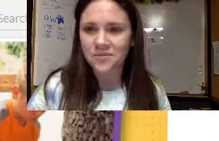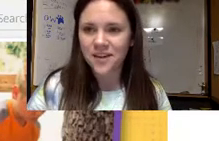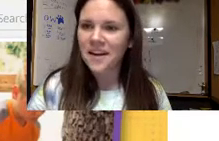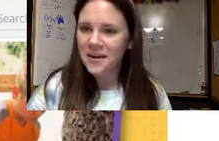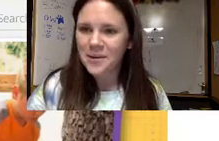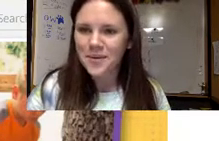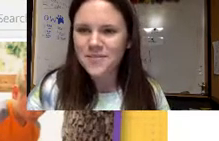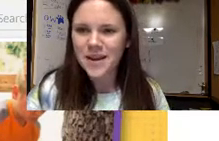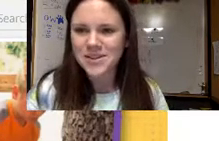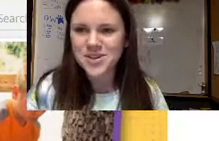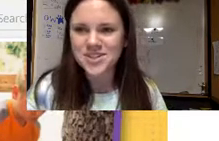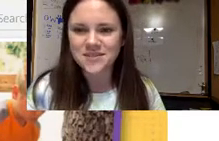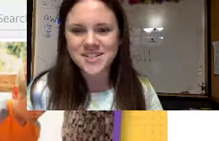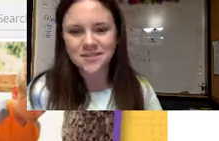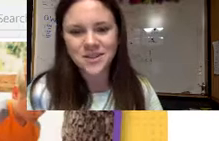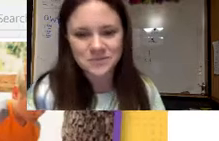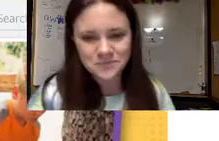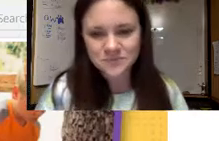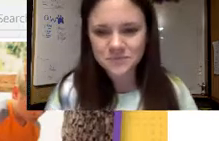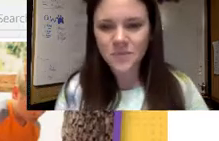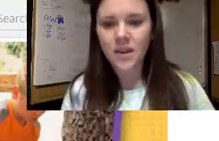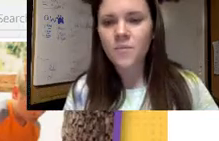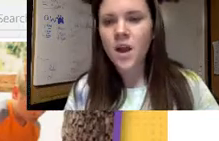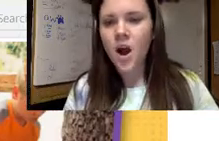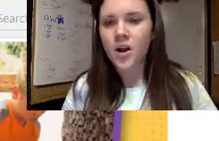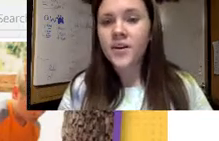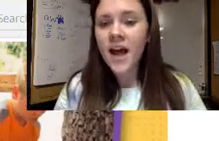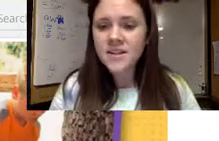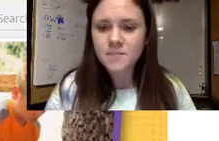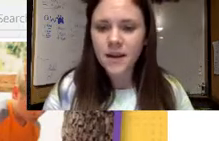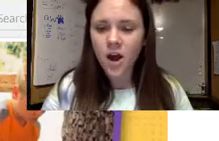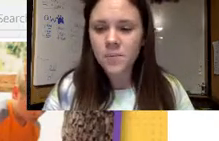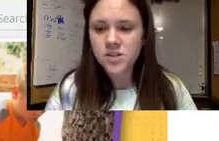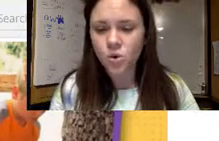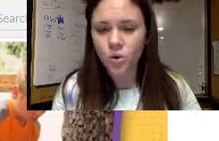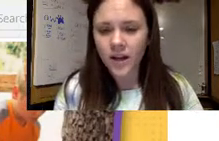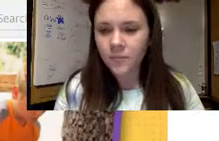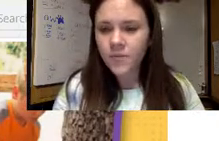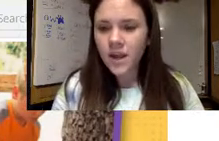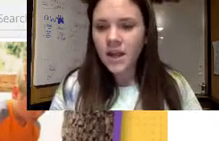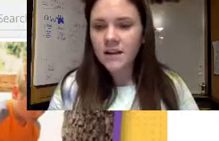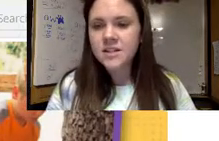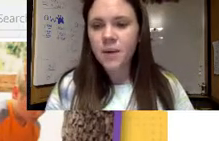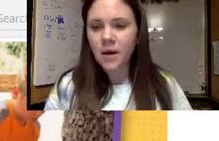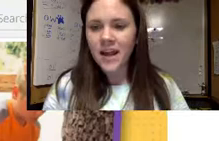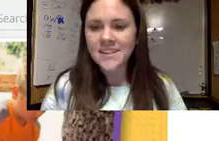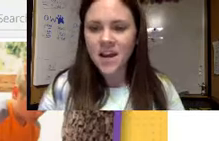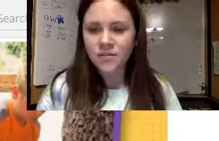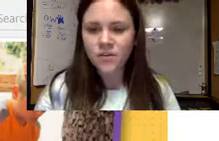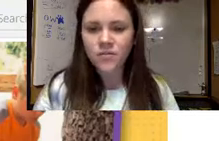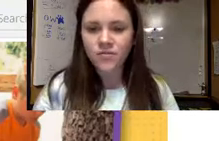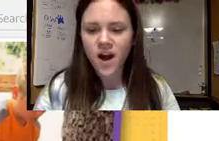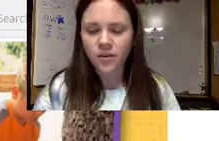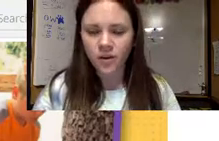myself. We've made illustrations of ourselves too. Our class made up a story. It is about a